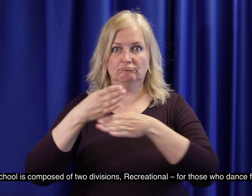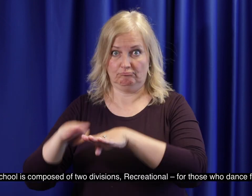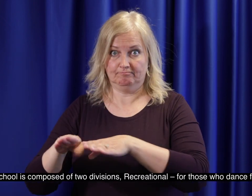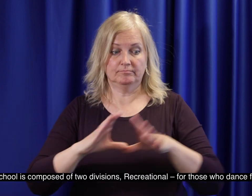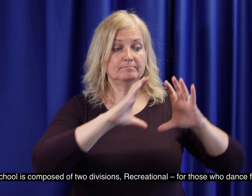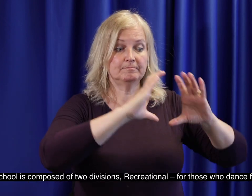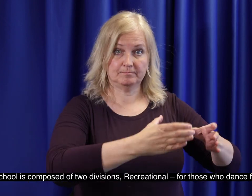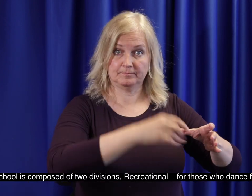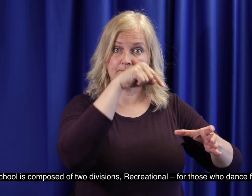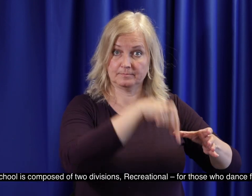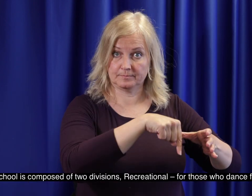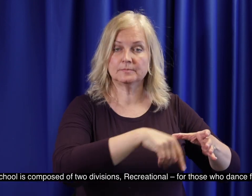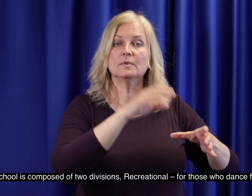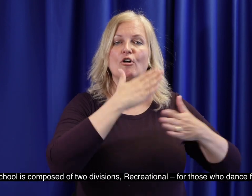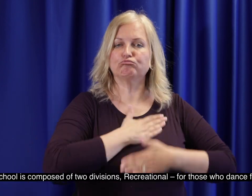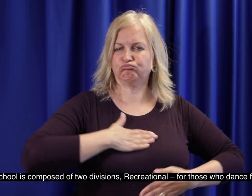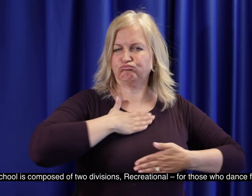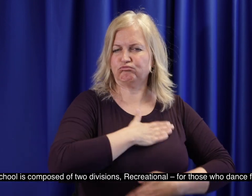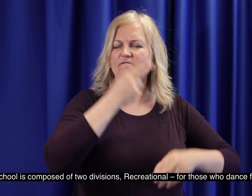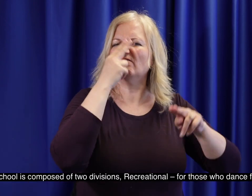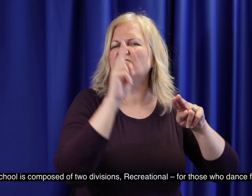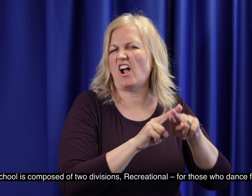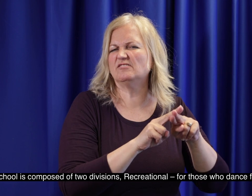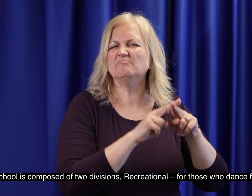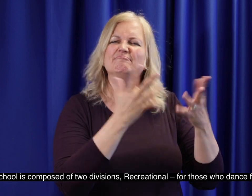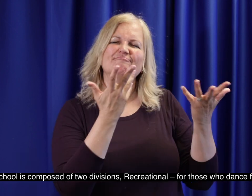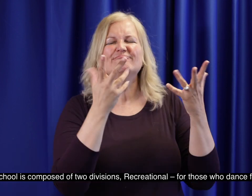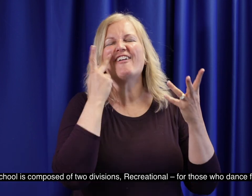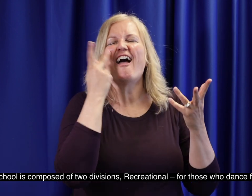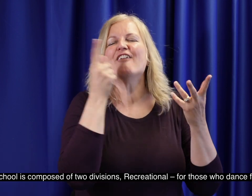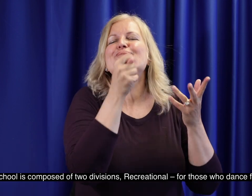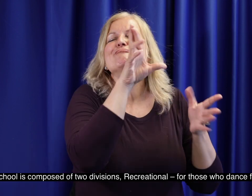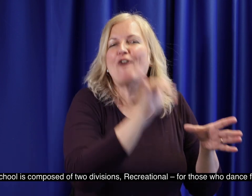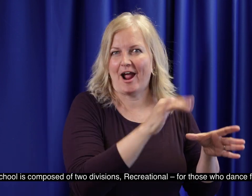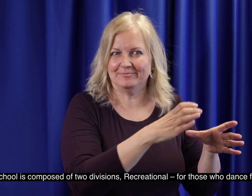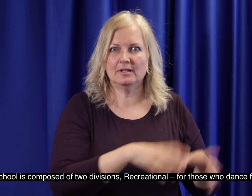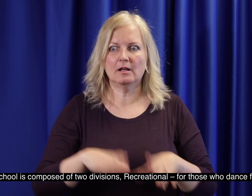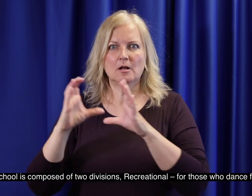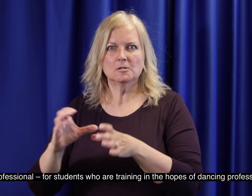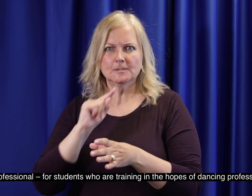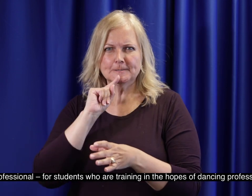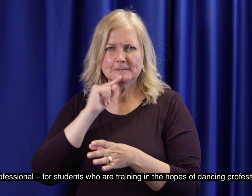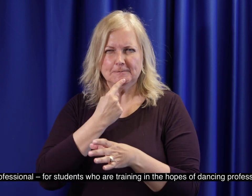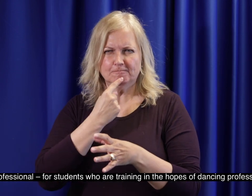The school is comprised of two divisions, recreational, those who dance for fun, and professional,